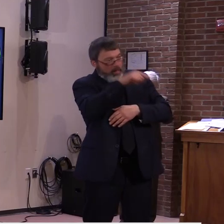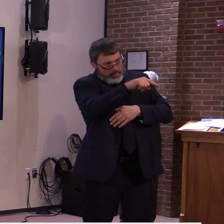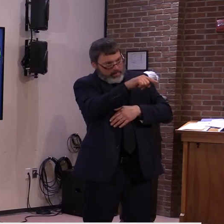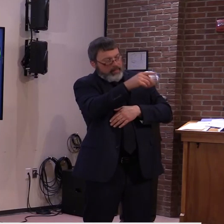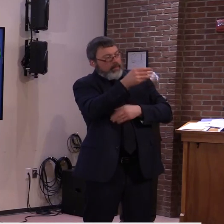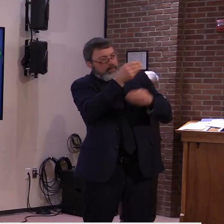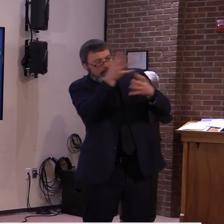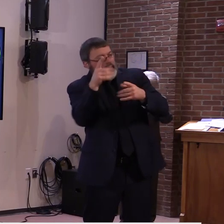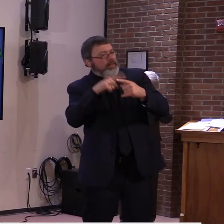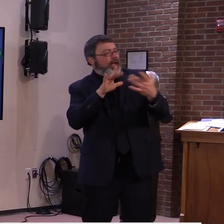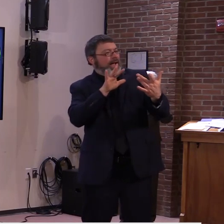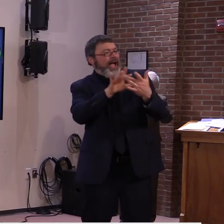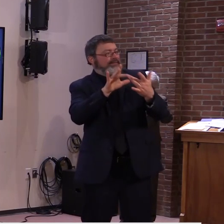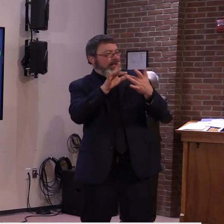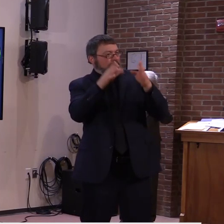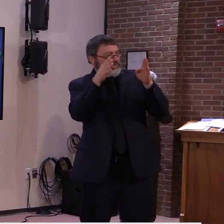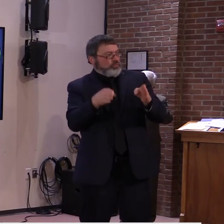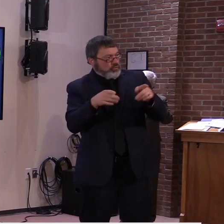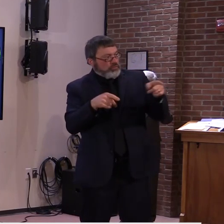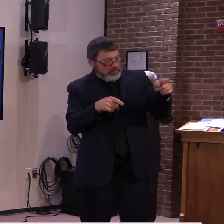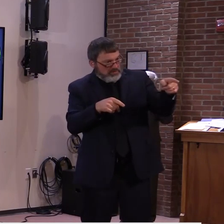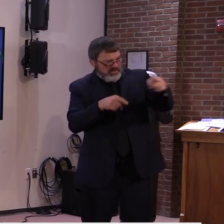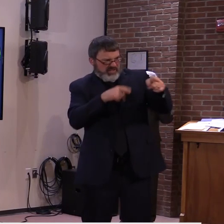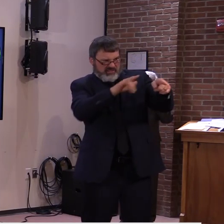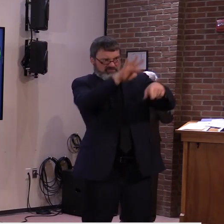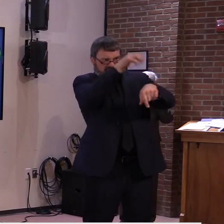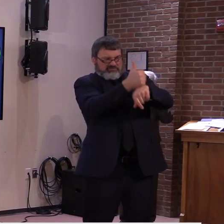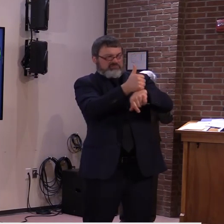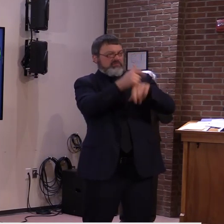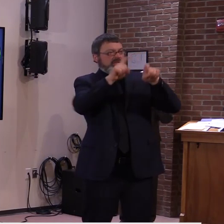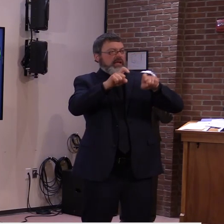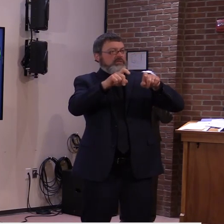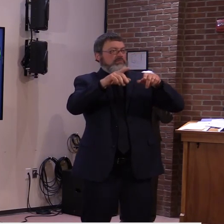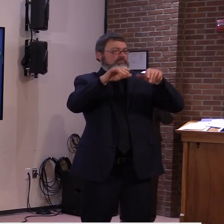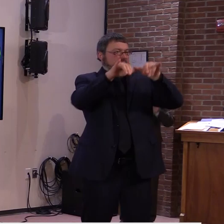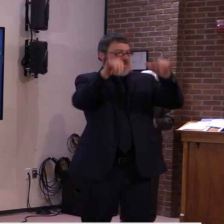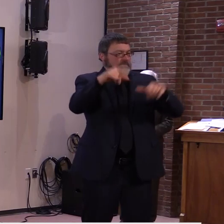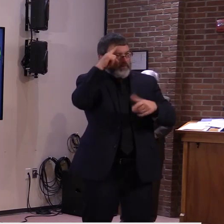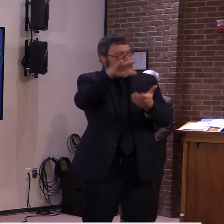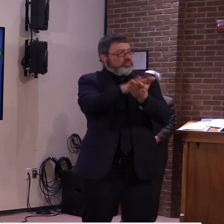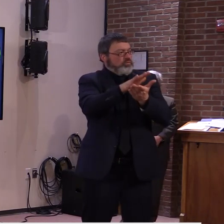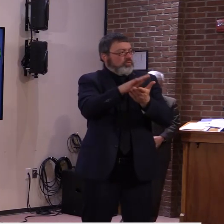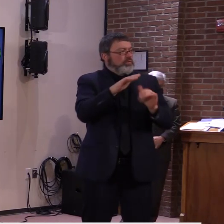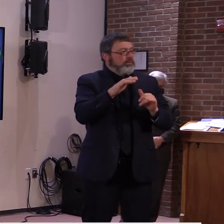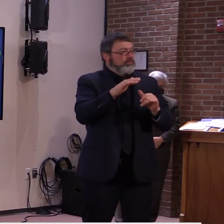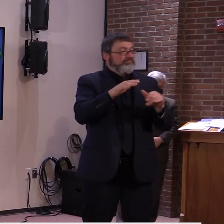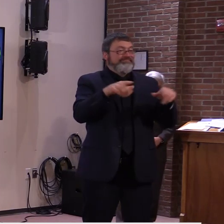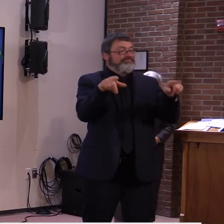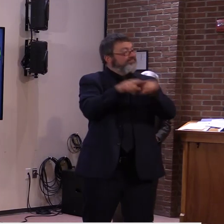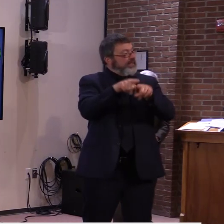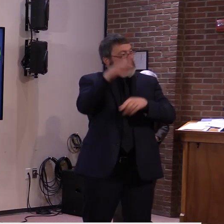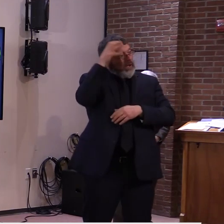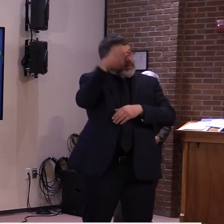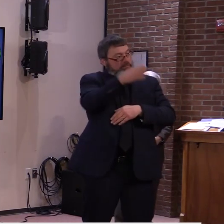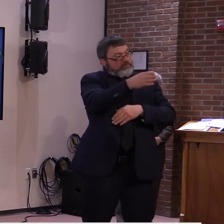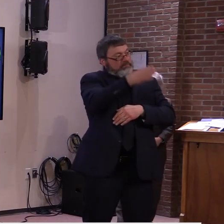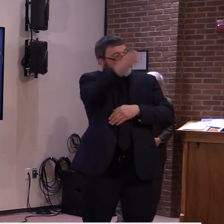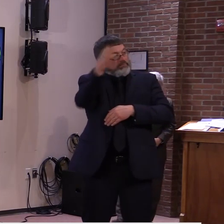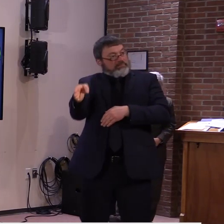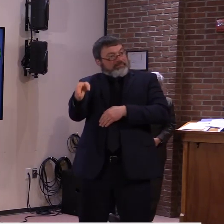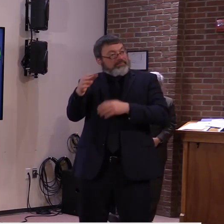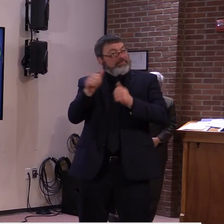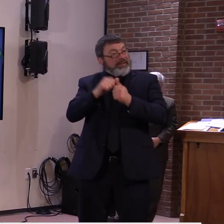of their needs and their specific logistical considerations. We will likely need to use a similar approach in organizing our education response and